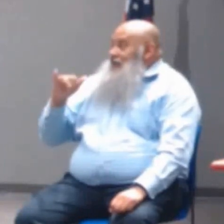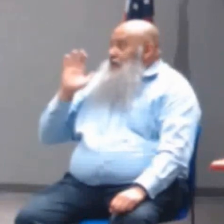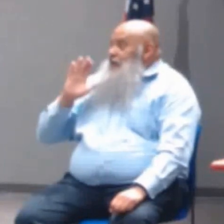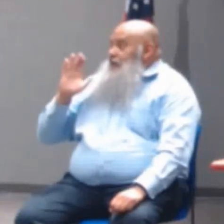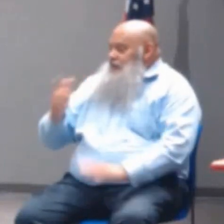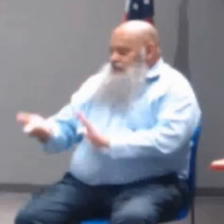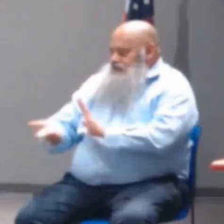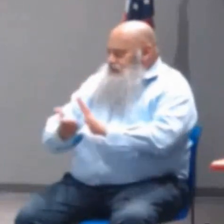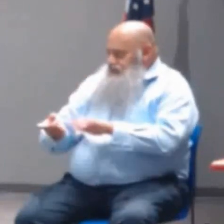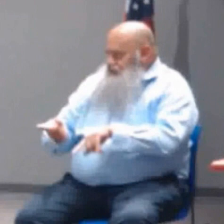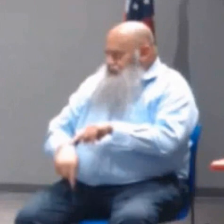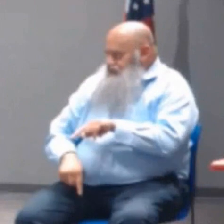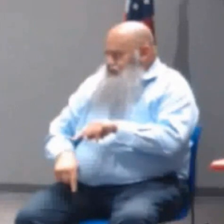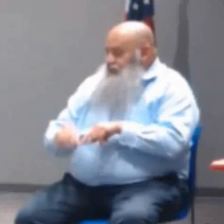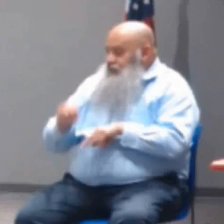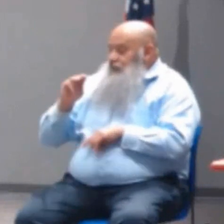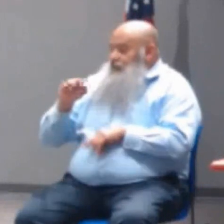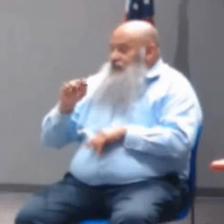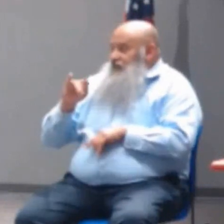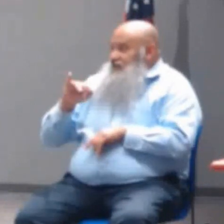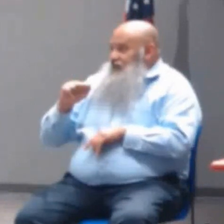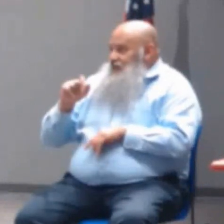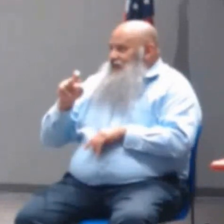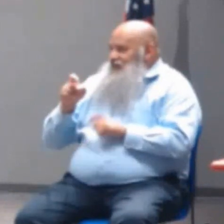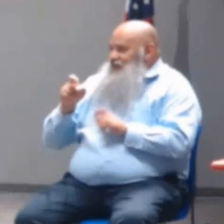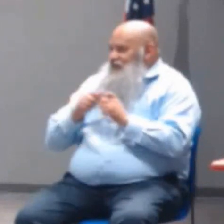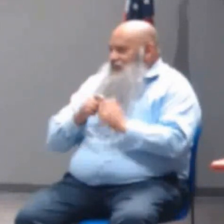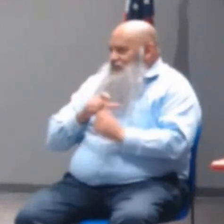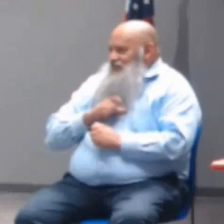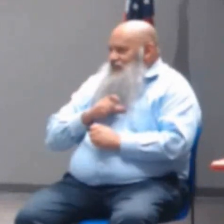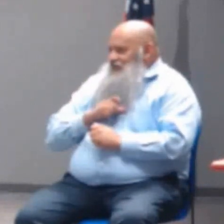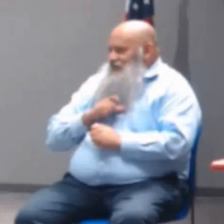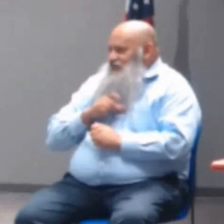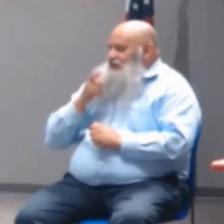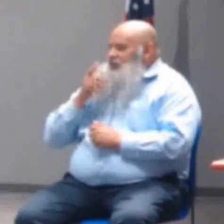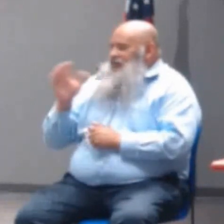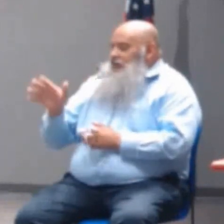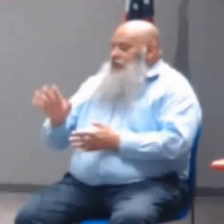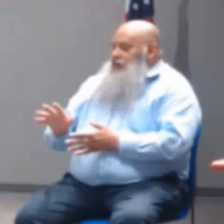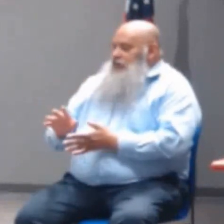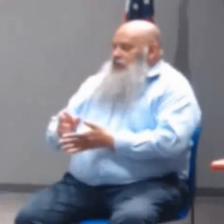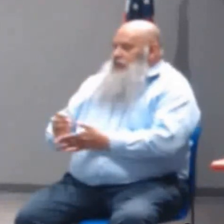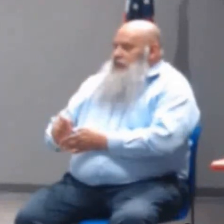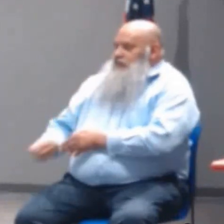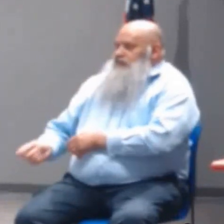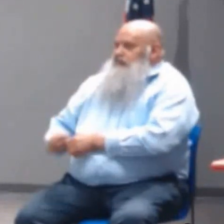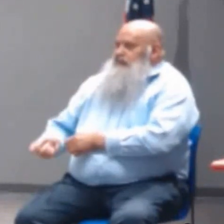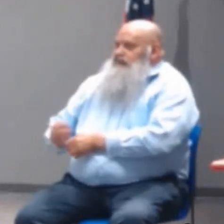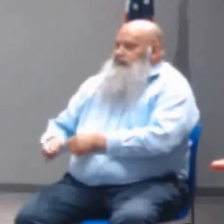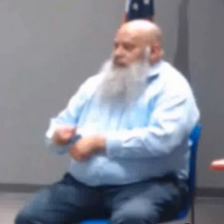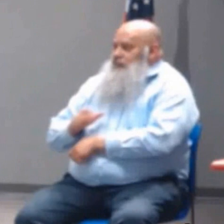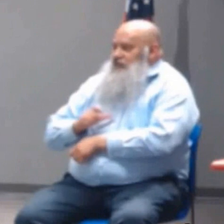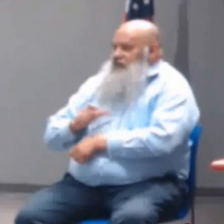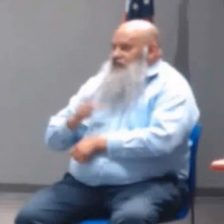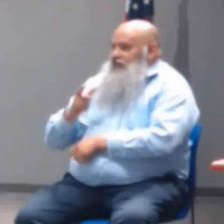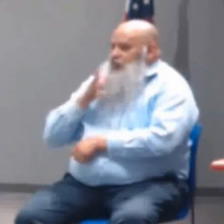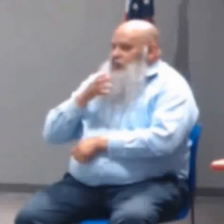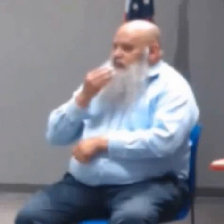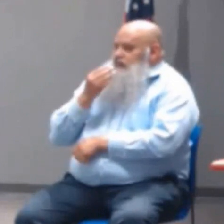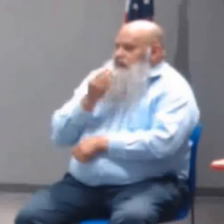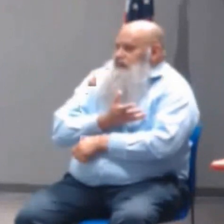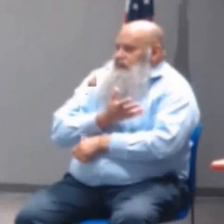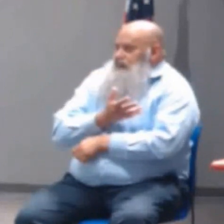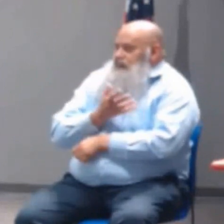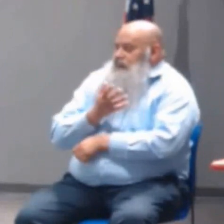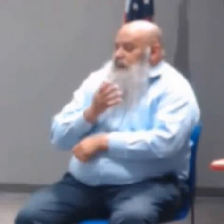illegal. And the Mafia had to deal with the police. They would pay off the police, and somebody would tip off the bartenders